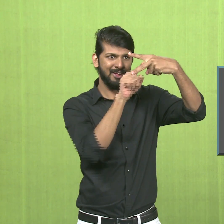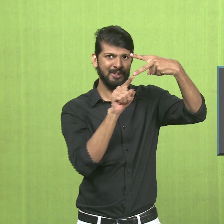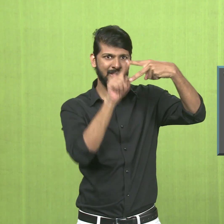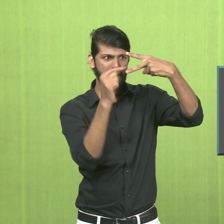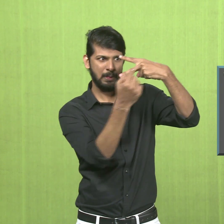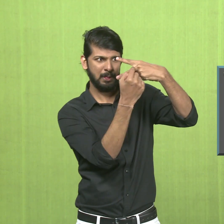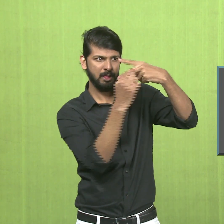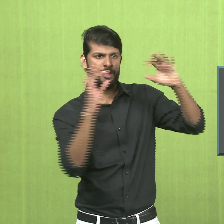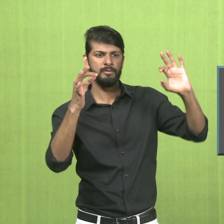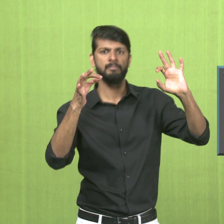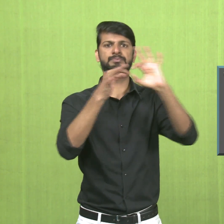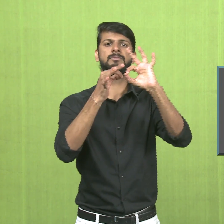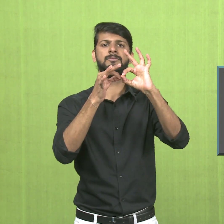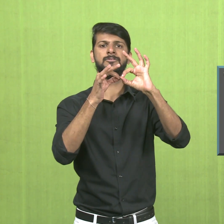form or that figure.